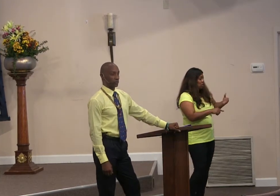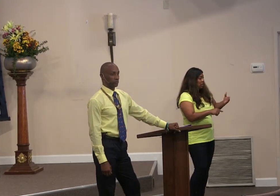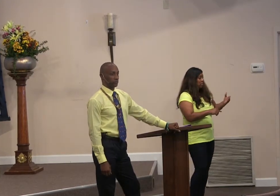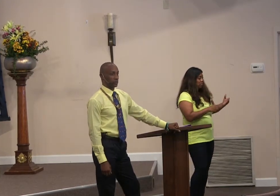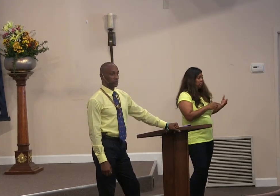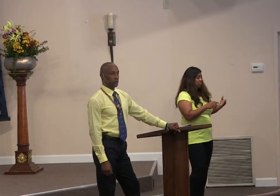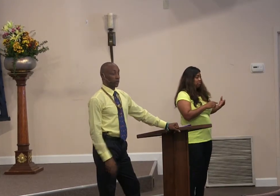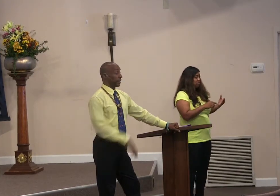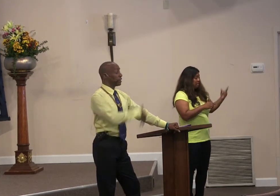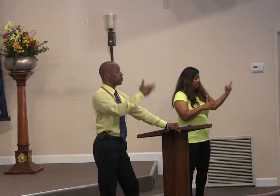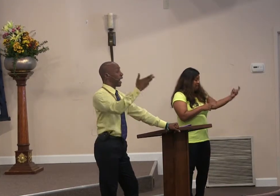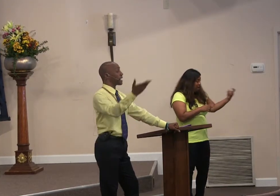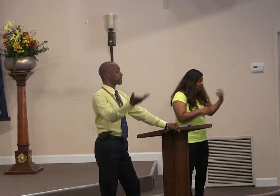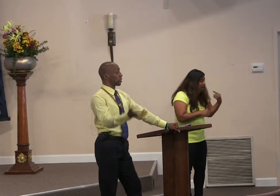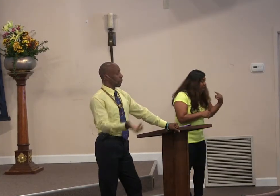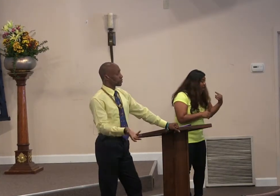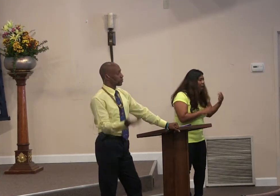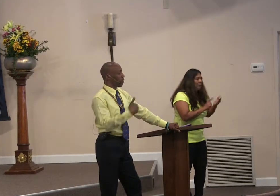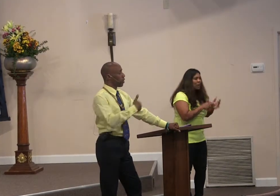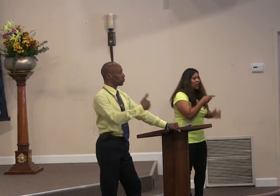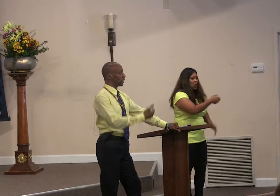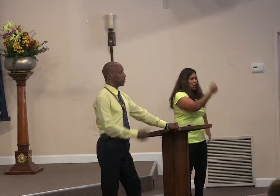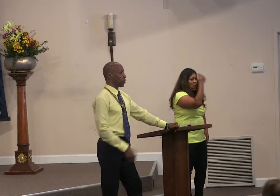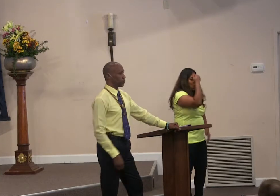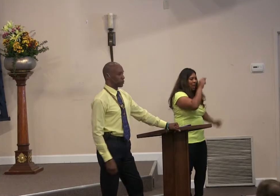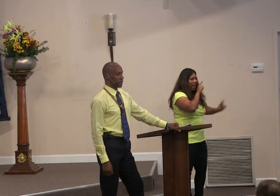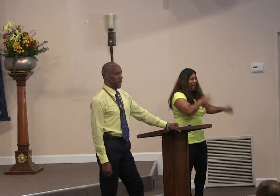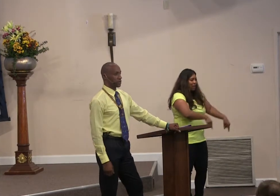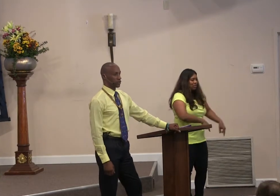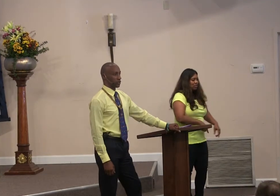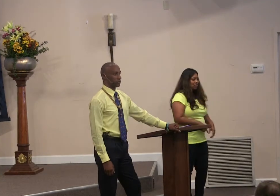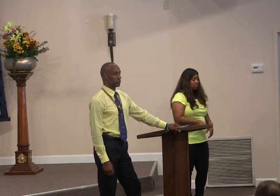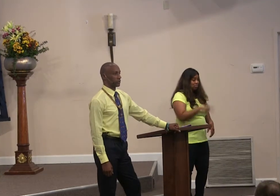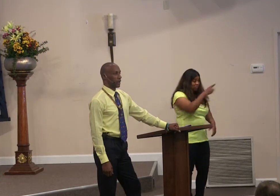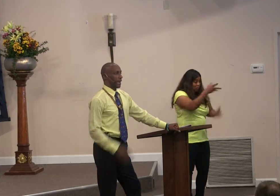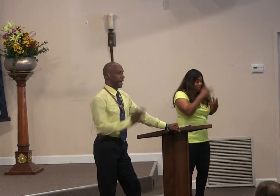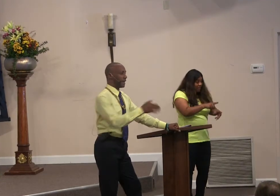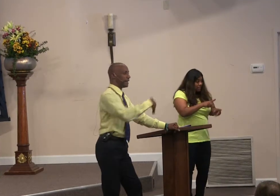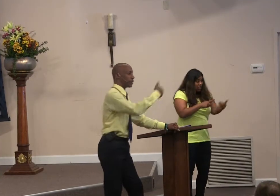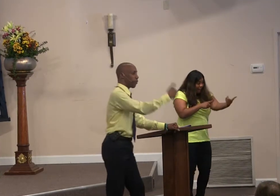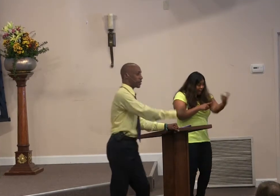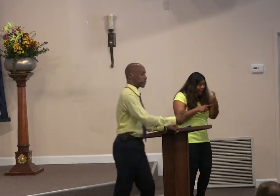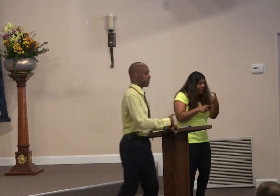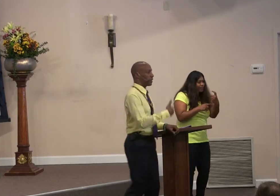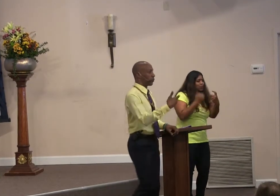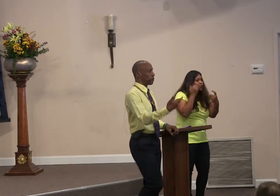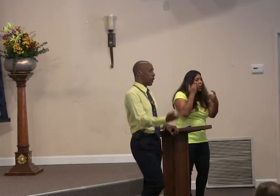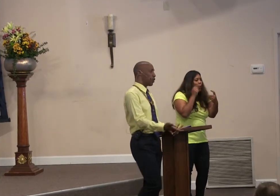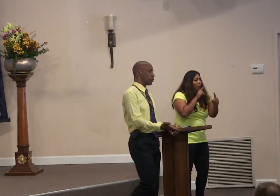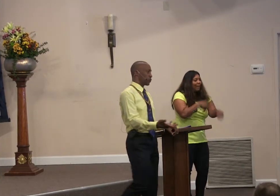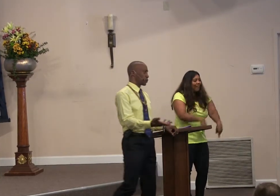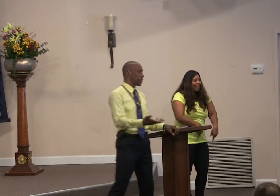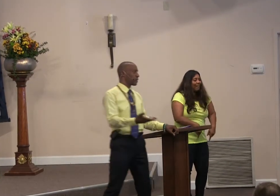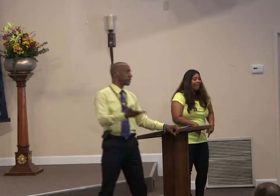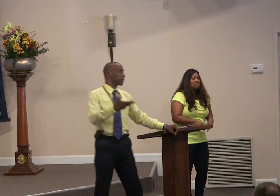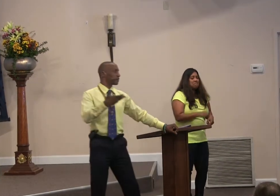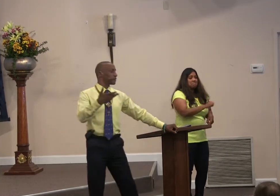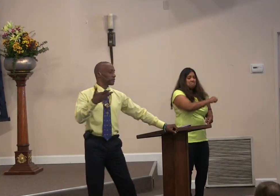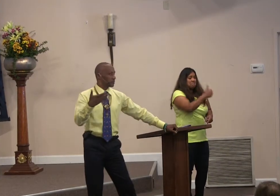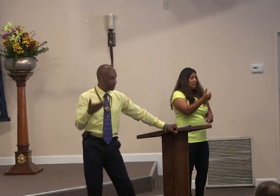answer. Or he who asks the question already knows the answer. Any question that we